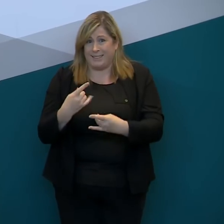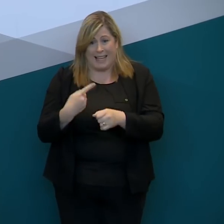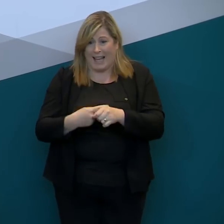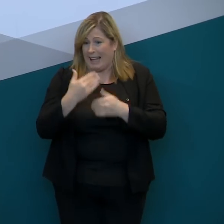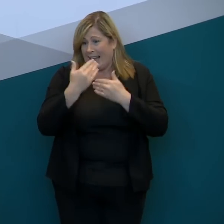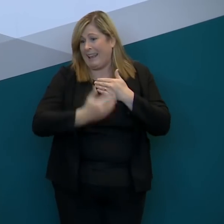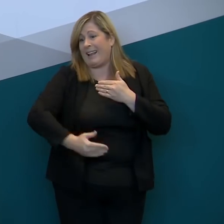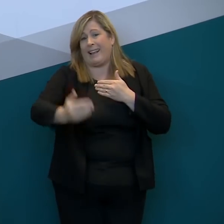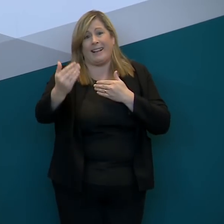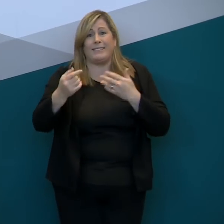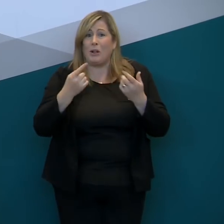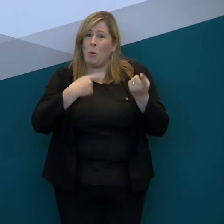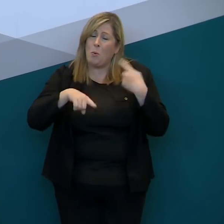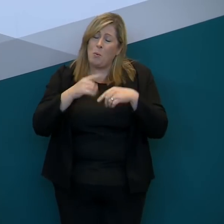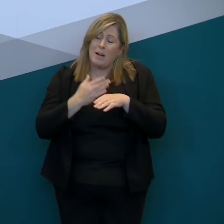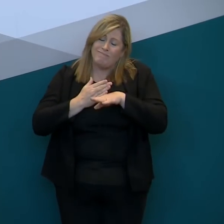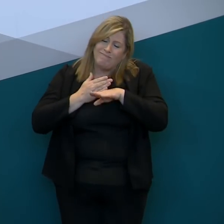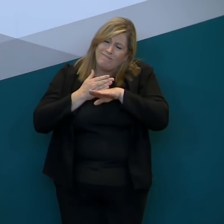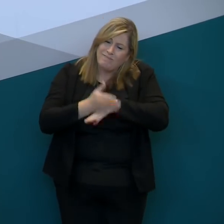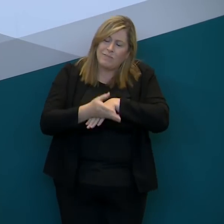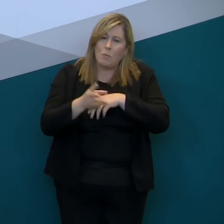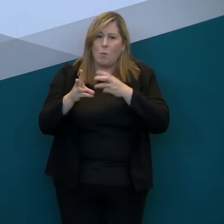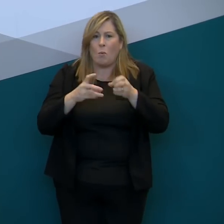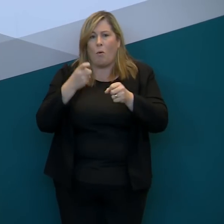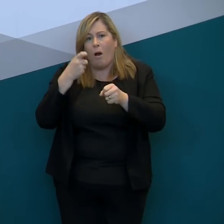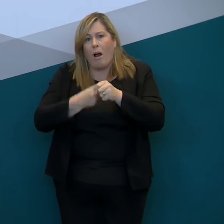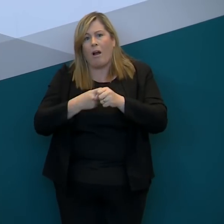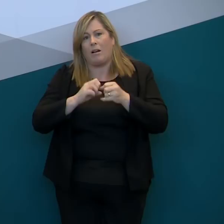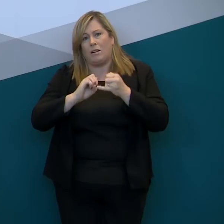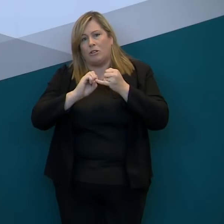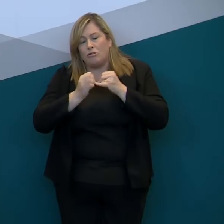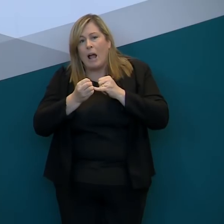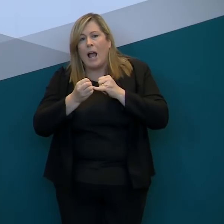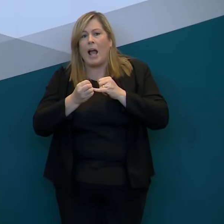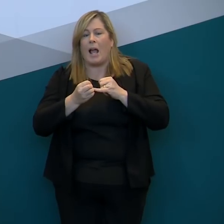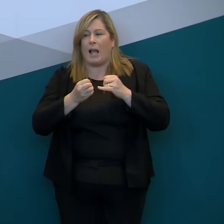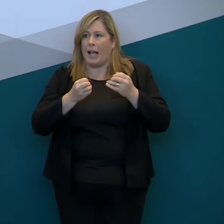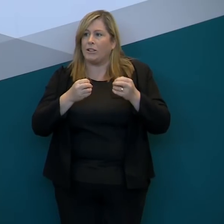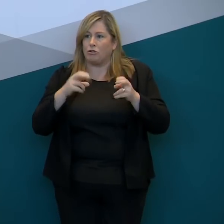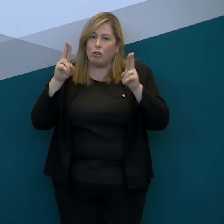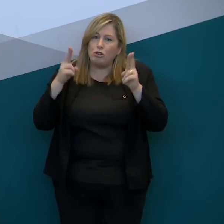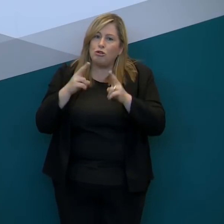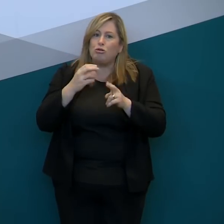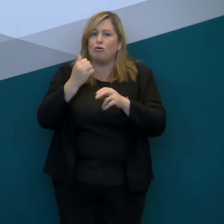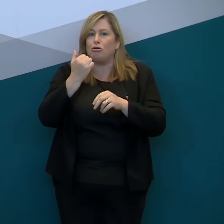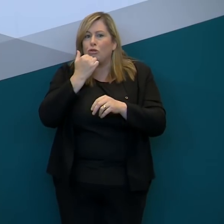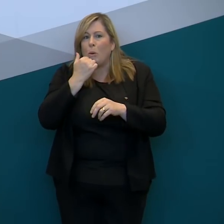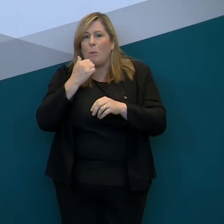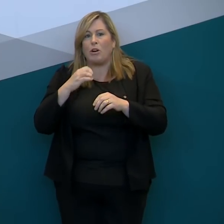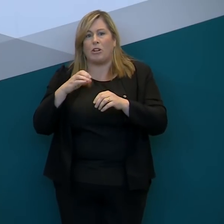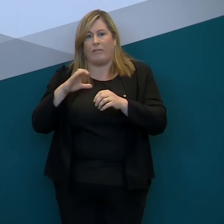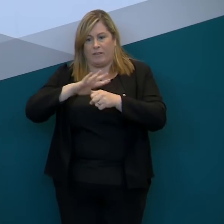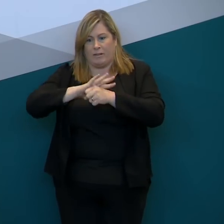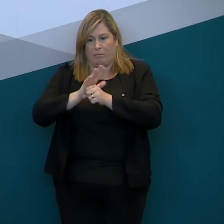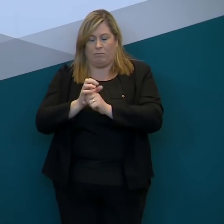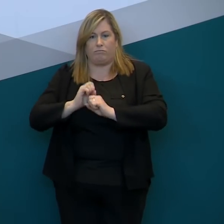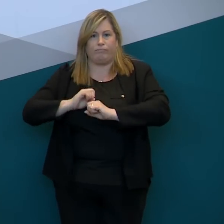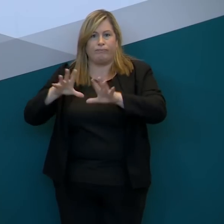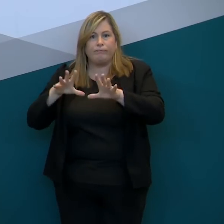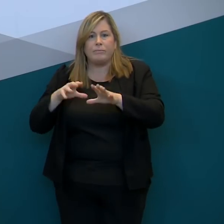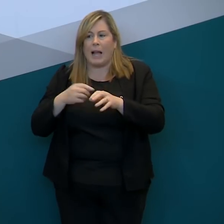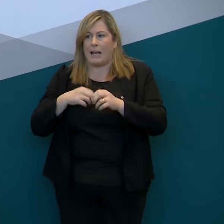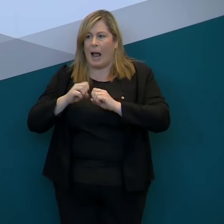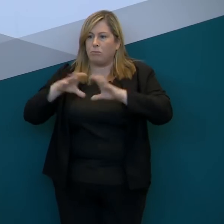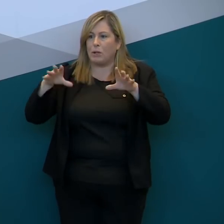we've managed with great efforts on behalf of everybody in society to reduce the number of cases out there in the community and to reduce the number of outbreaks,